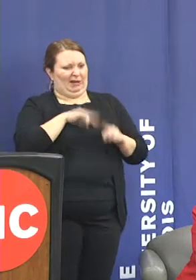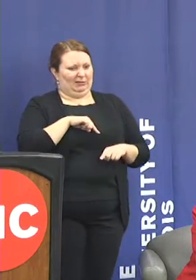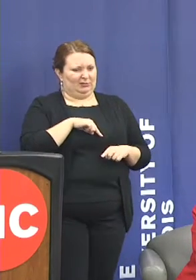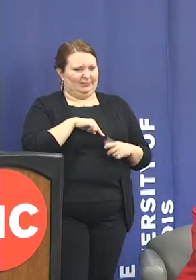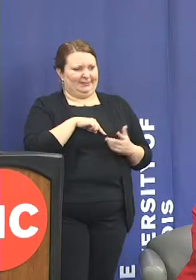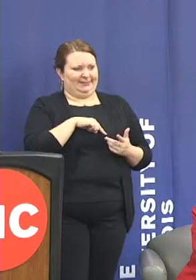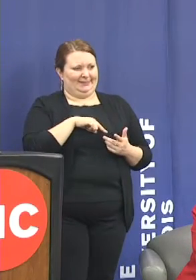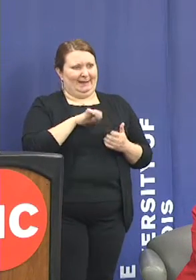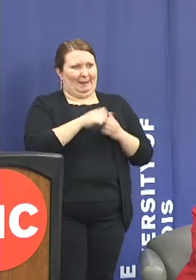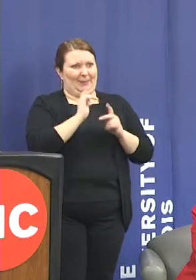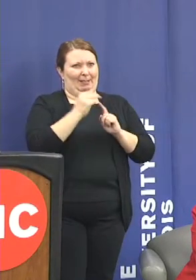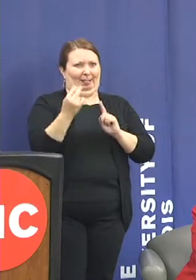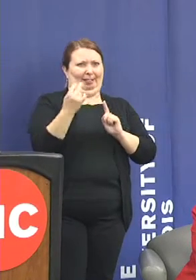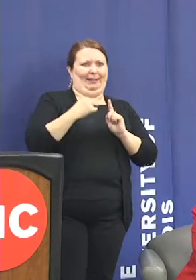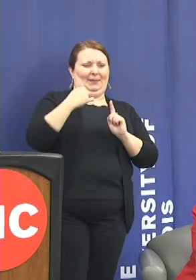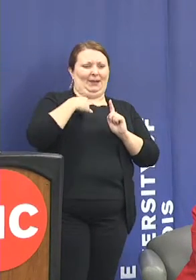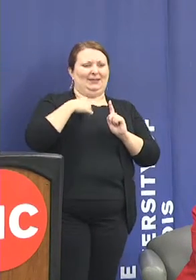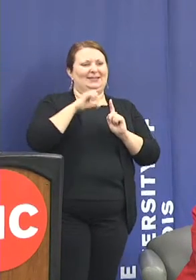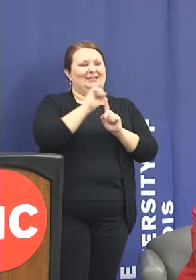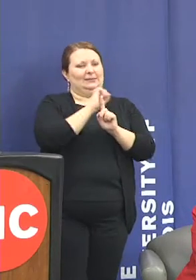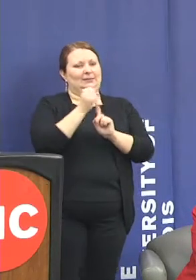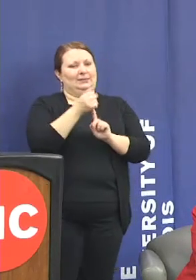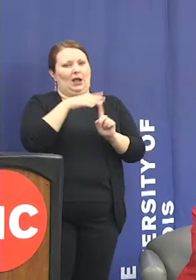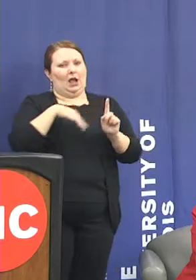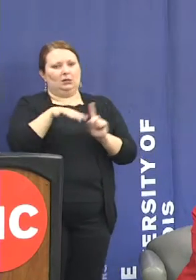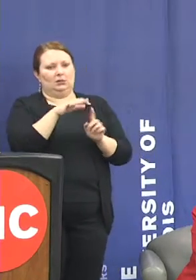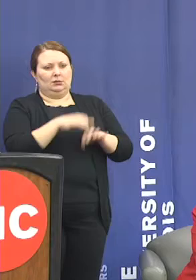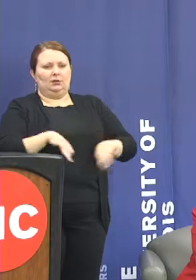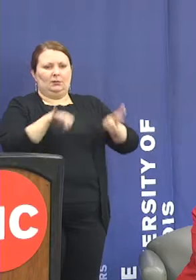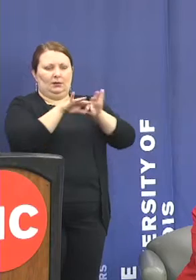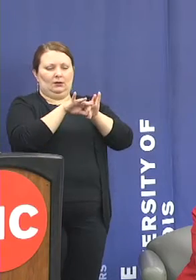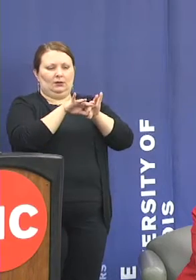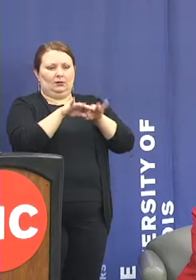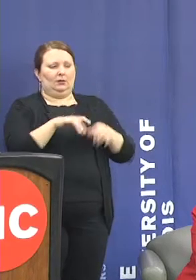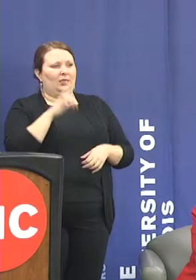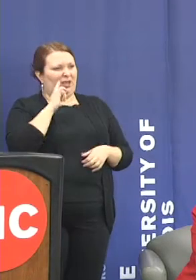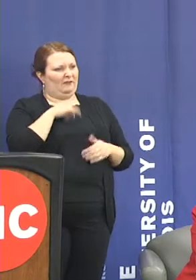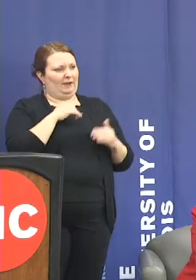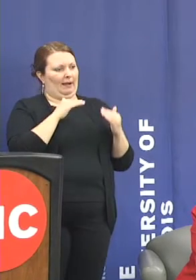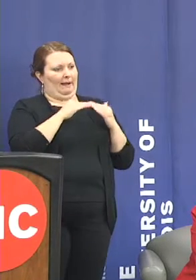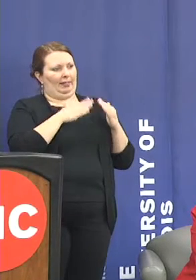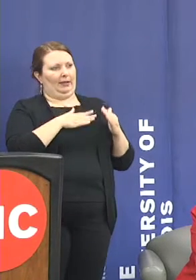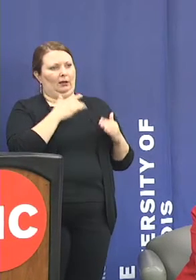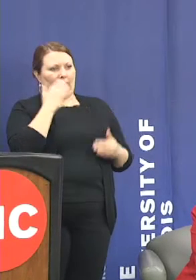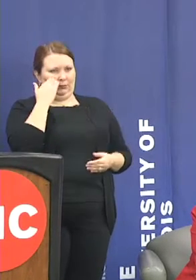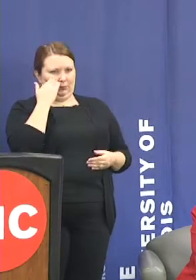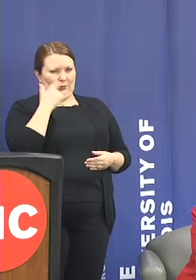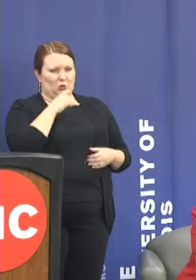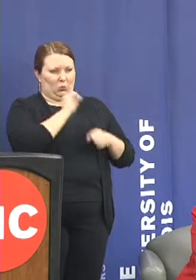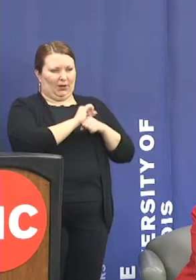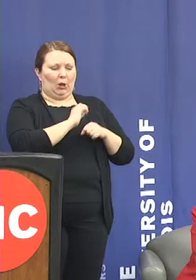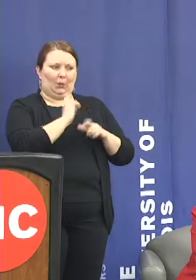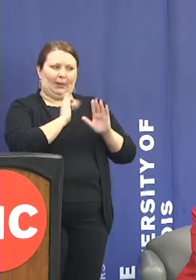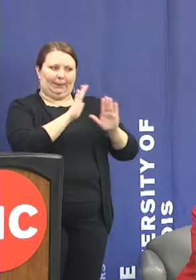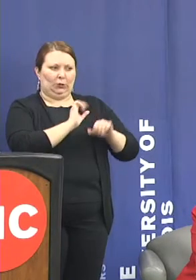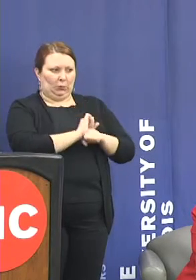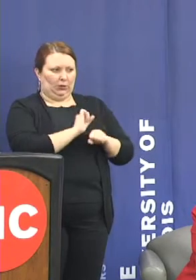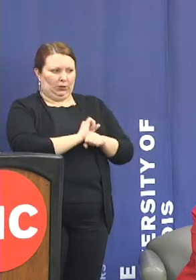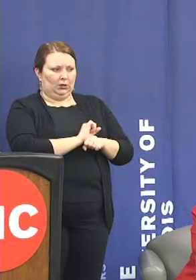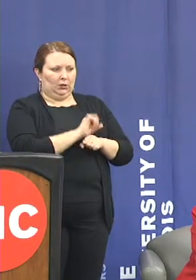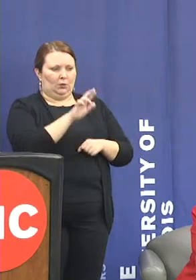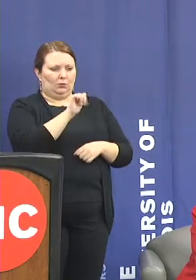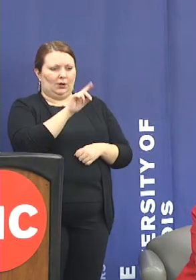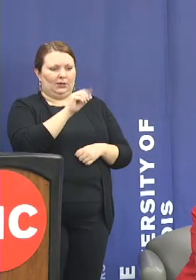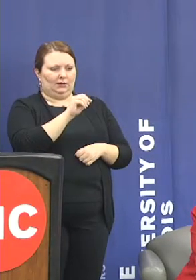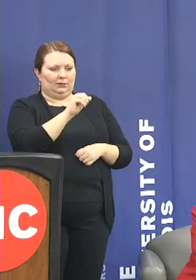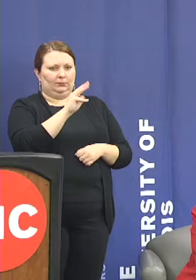question because context matters, and actually I'm thinking of a colleague of mine who's working on this really amazing work, Radha Modi,